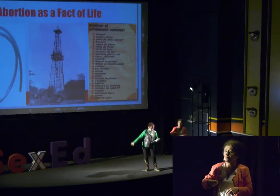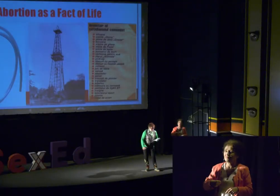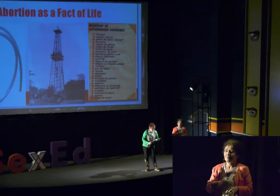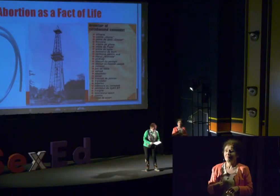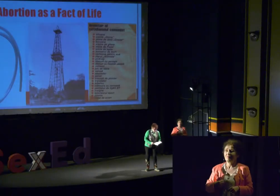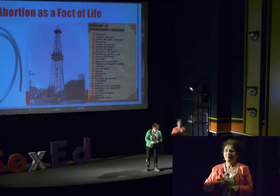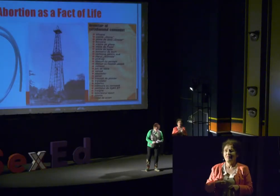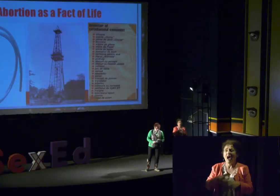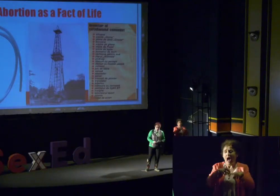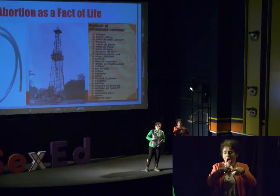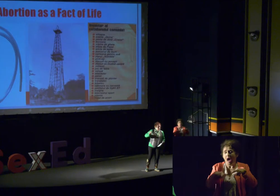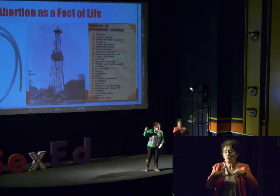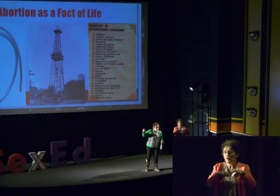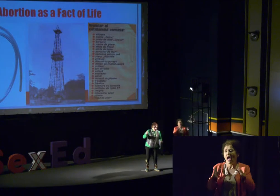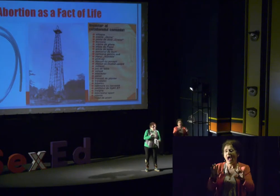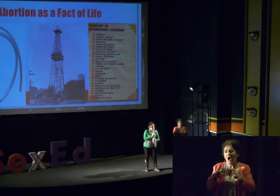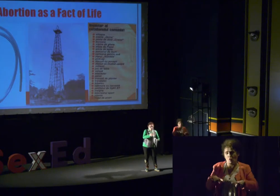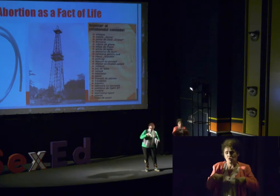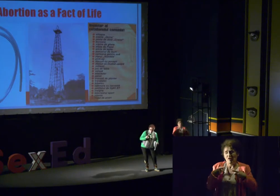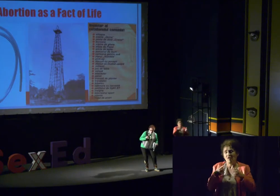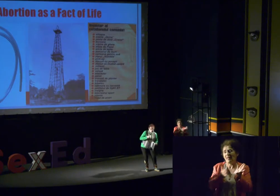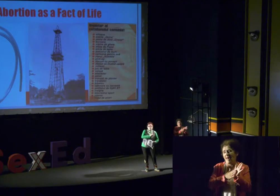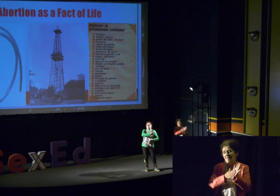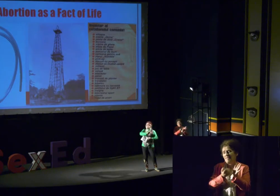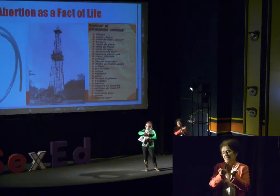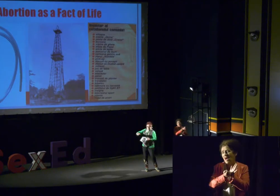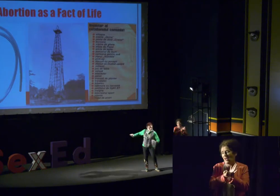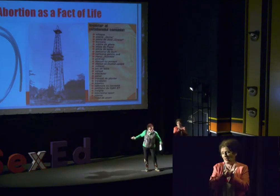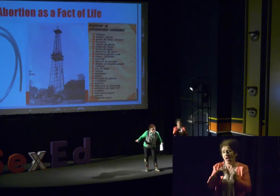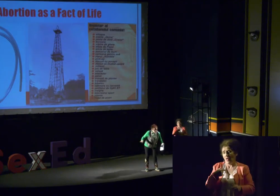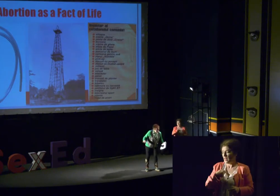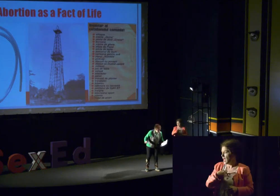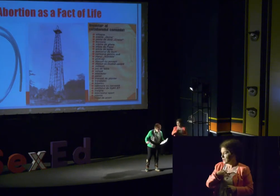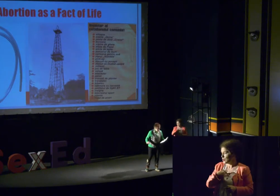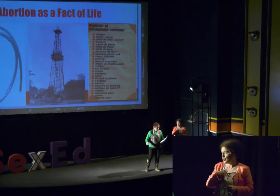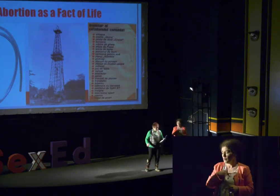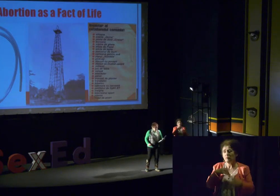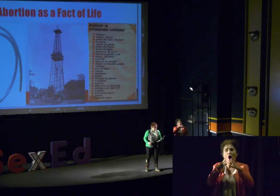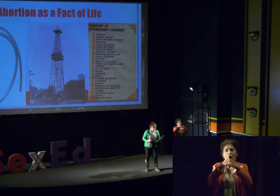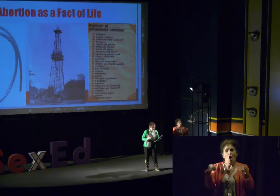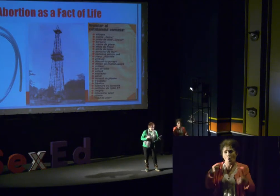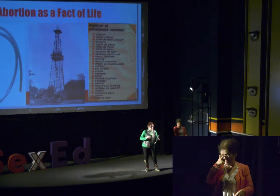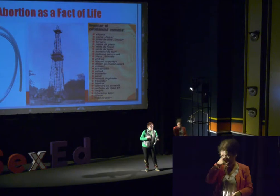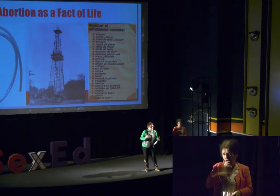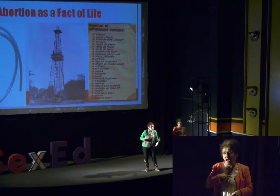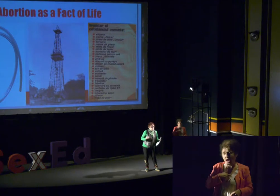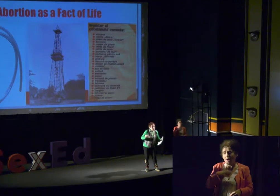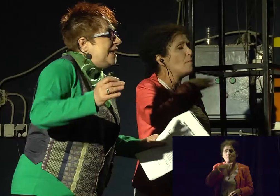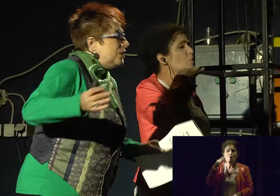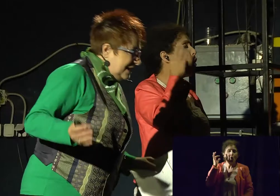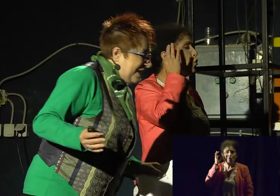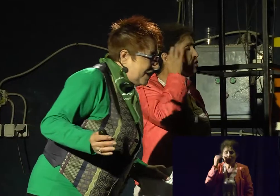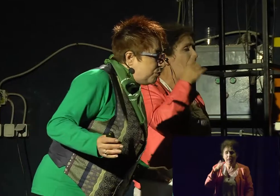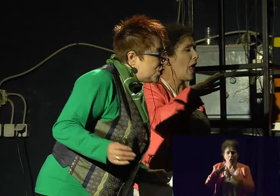life in Romania. Many Romanians, like myself, shared exactly the same story because